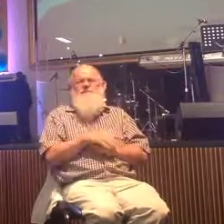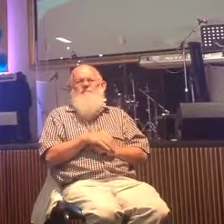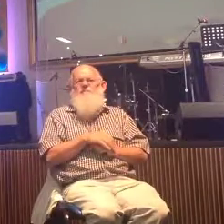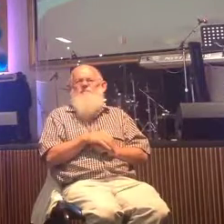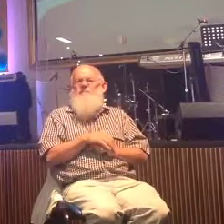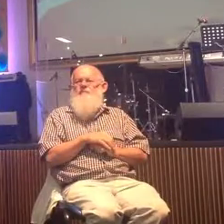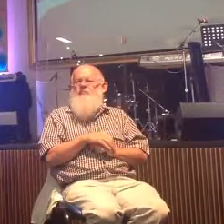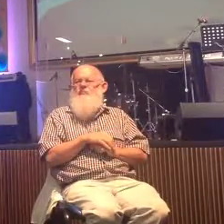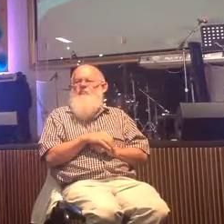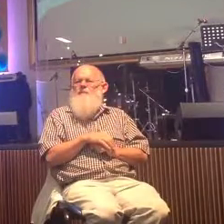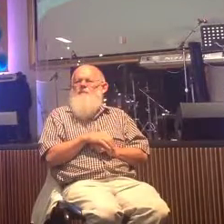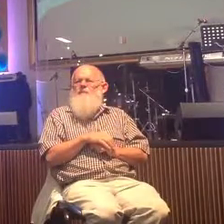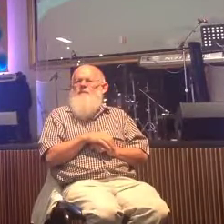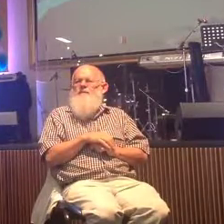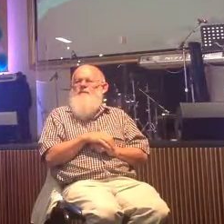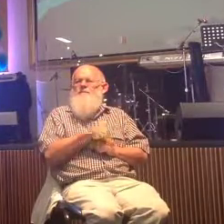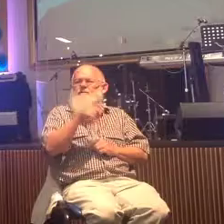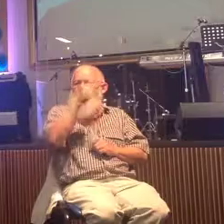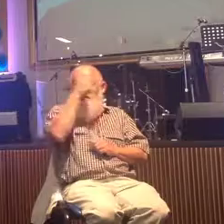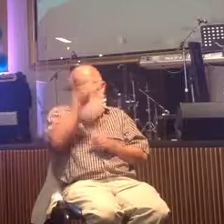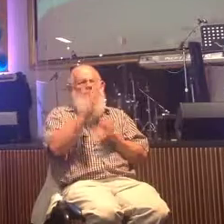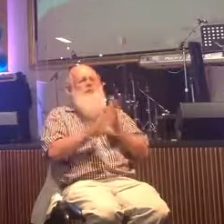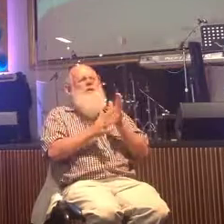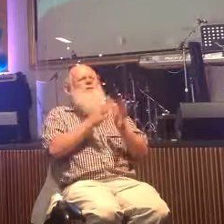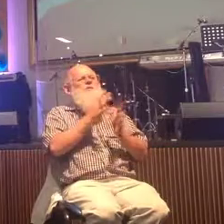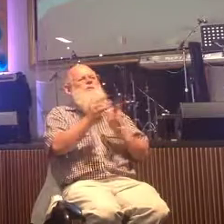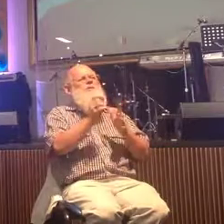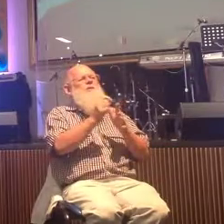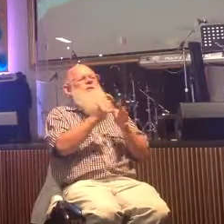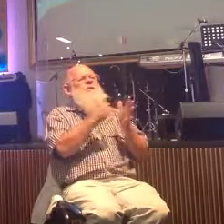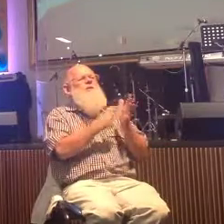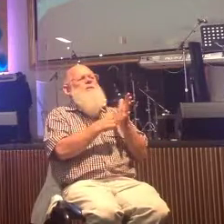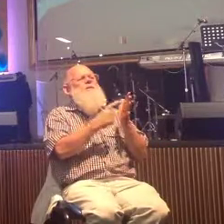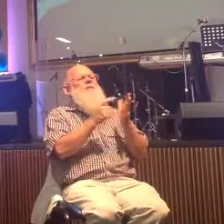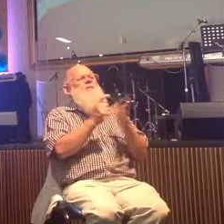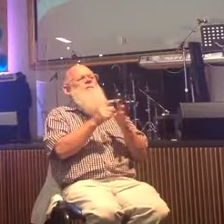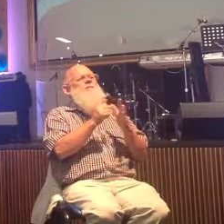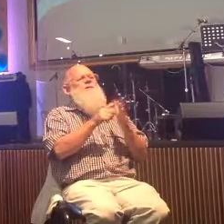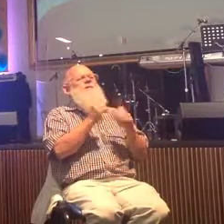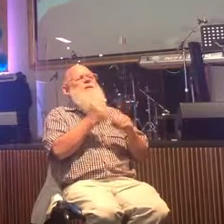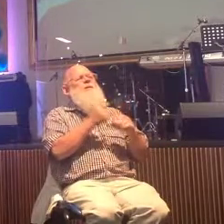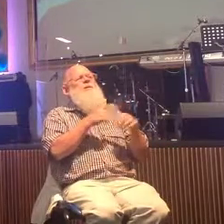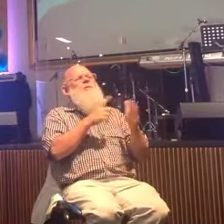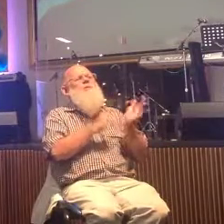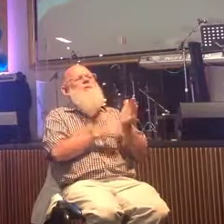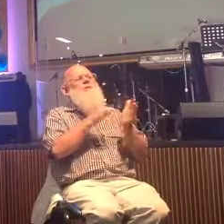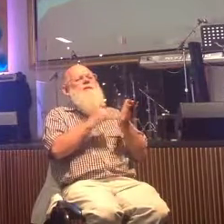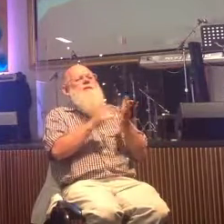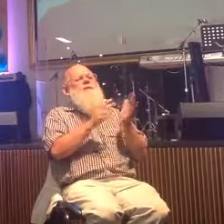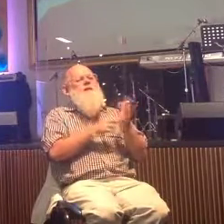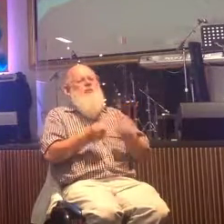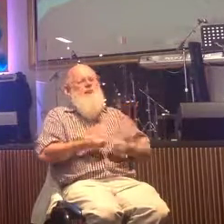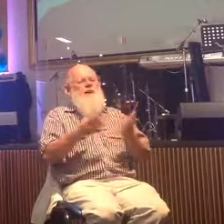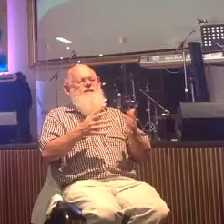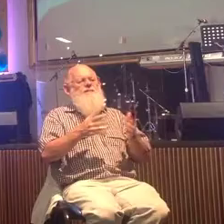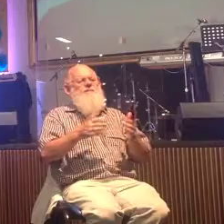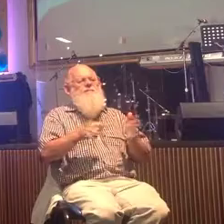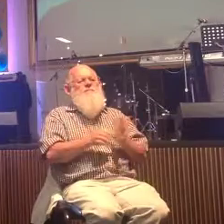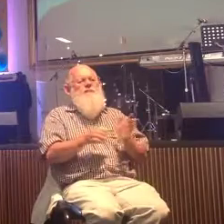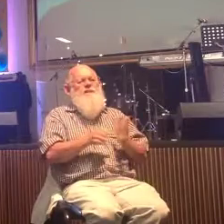the prodigal son? How he runs off to a distant land and wastes all his money on prostitutes and ends up